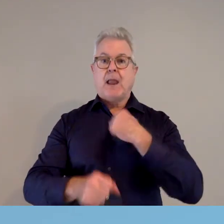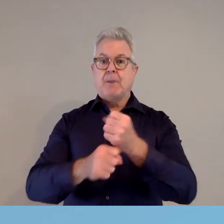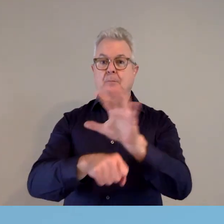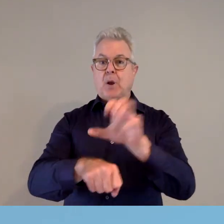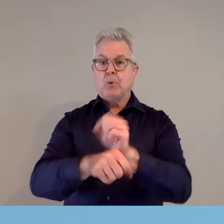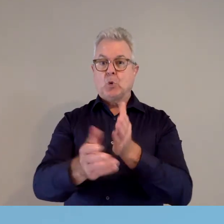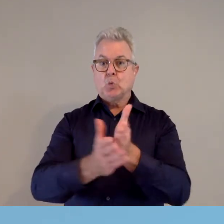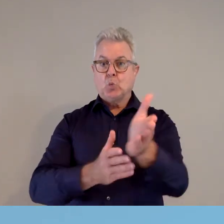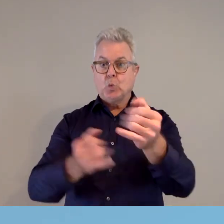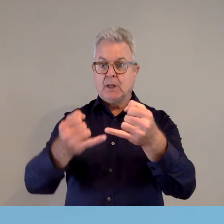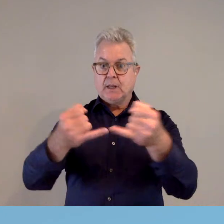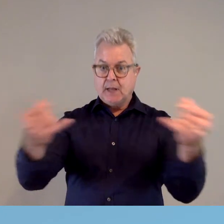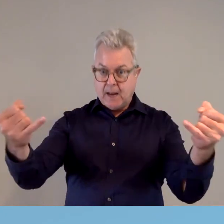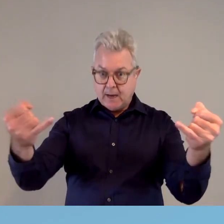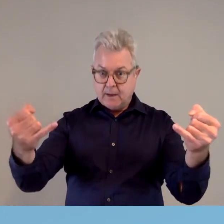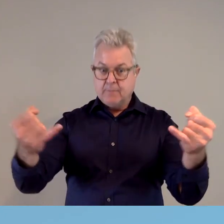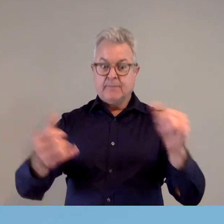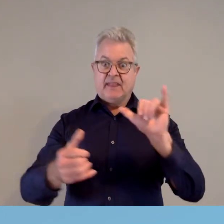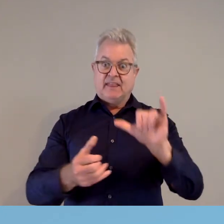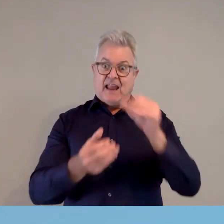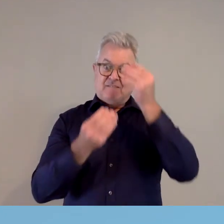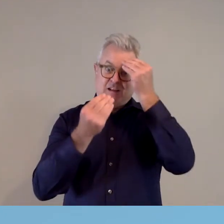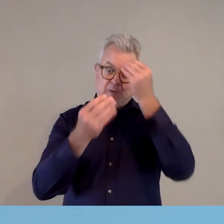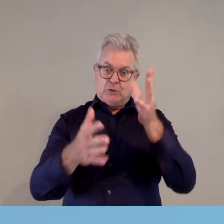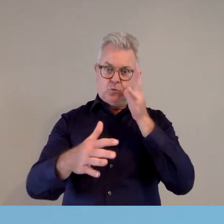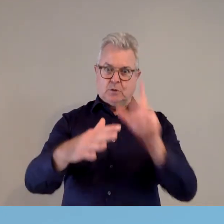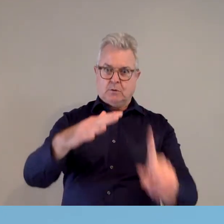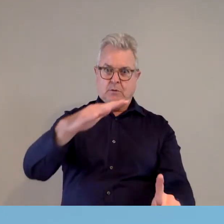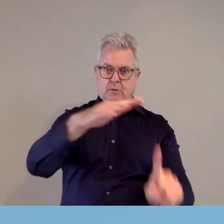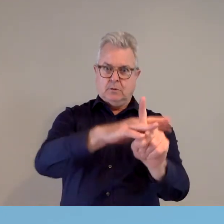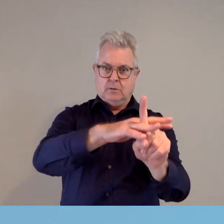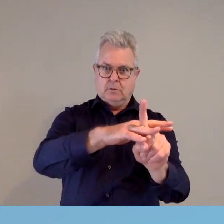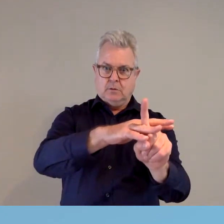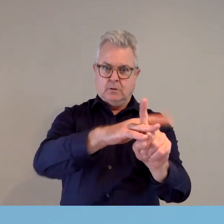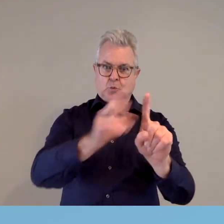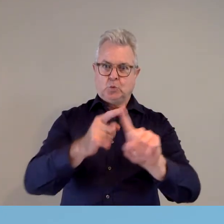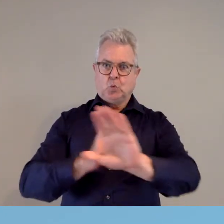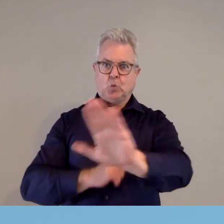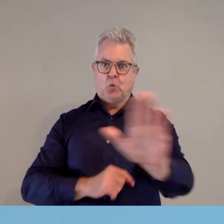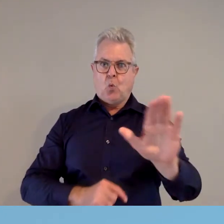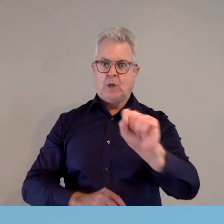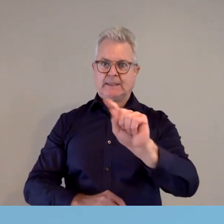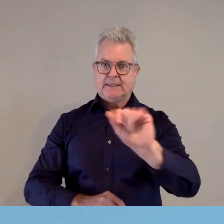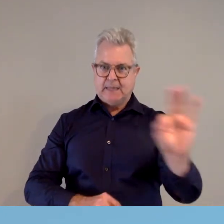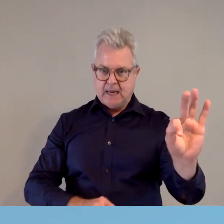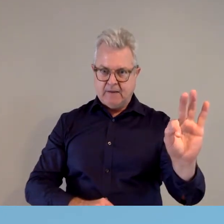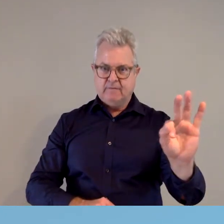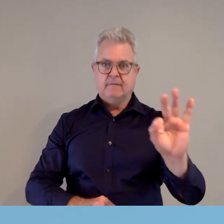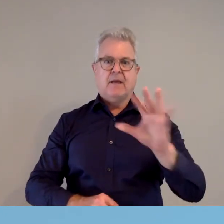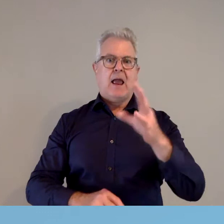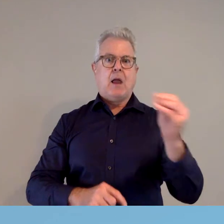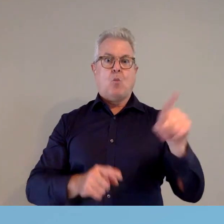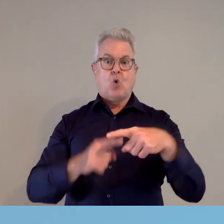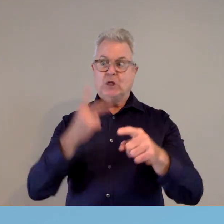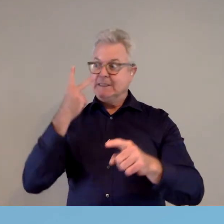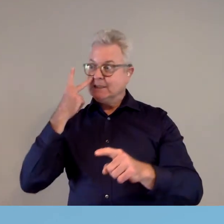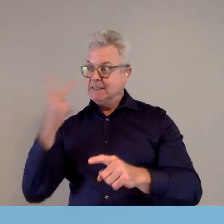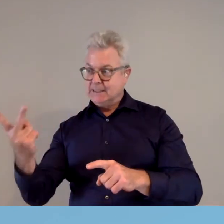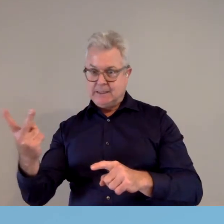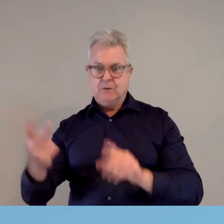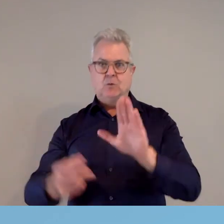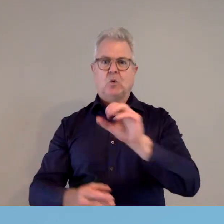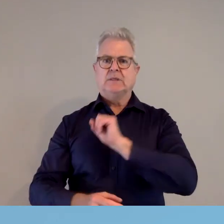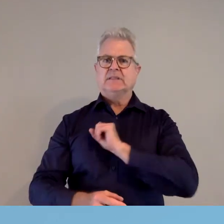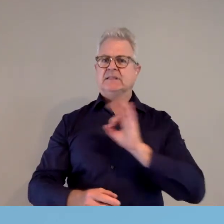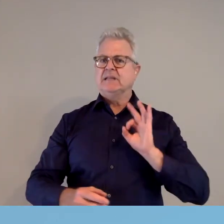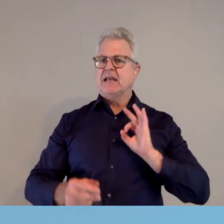I go to make an appointment online. That information could come right up into your system, and then your staff would be